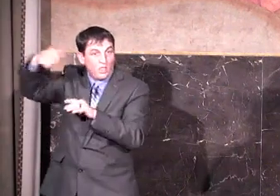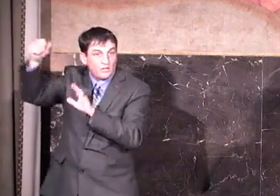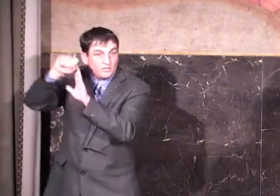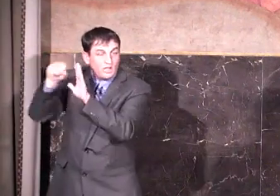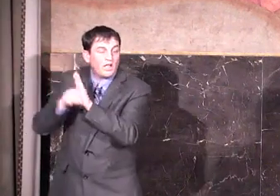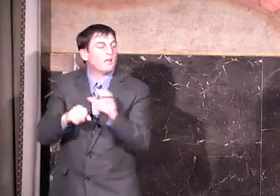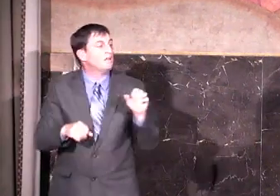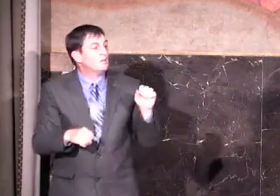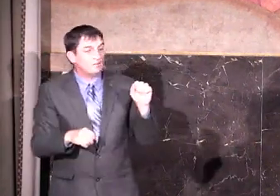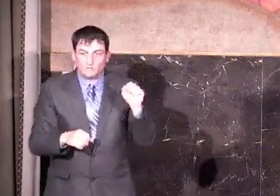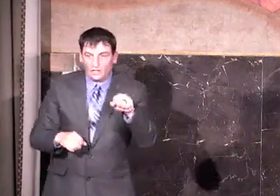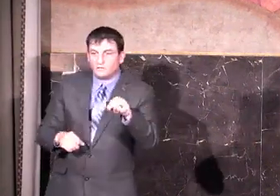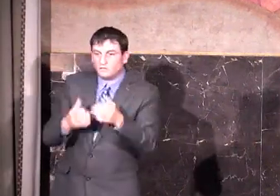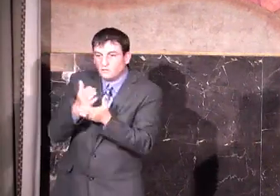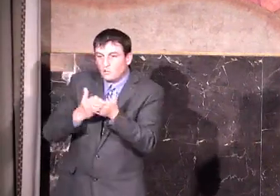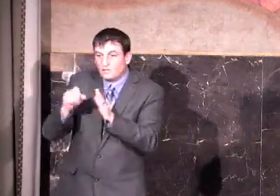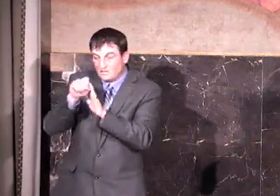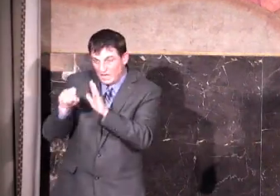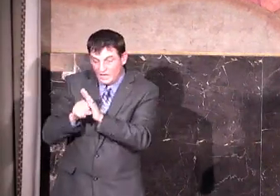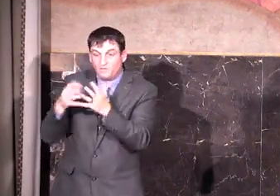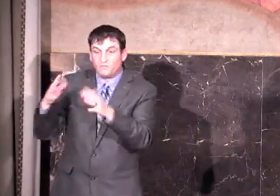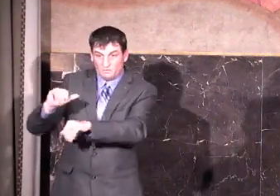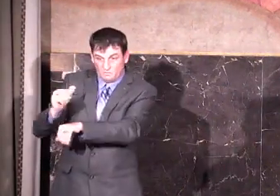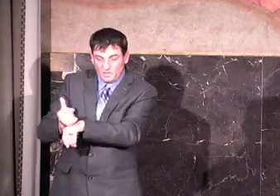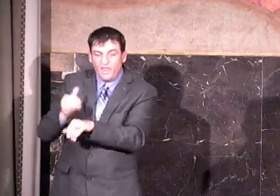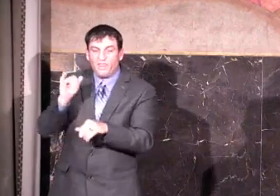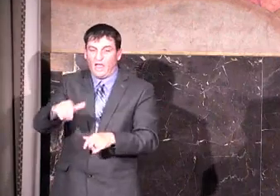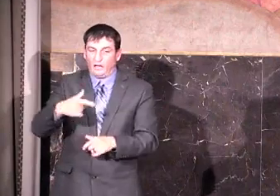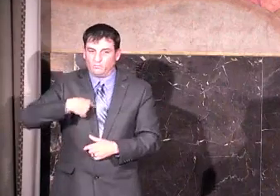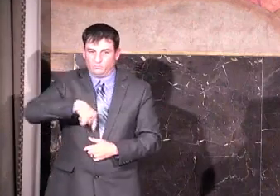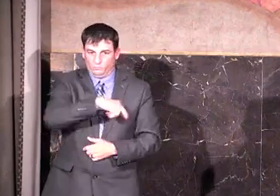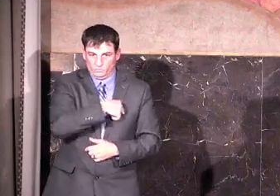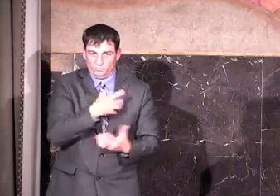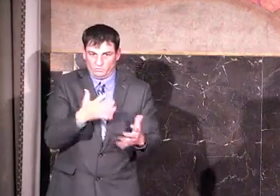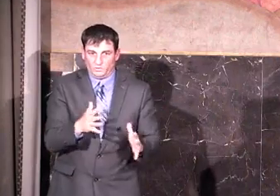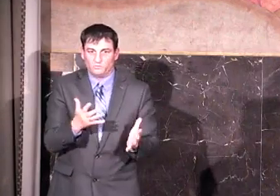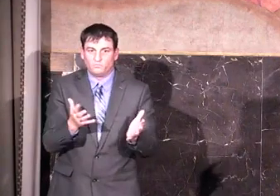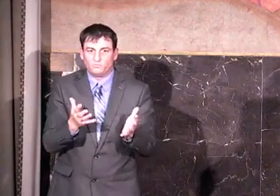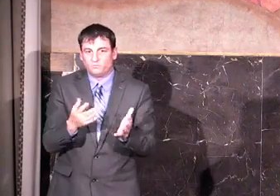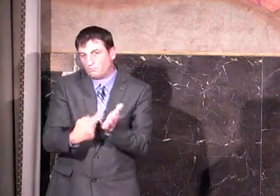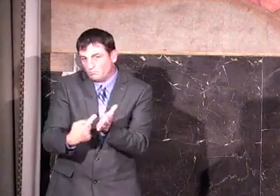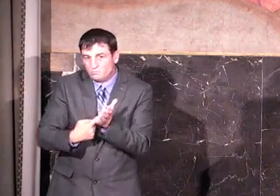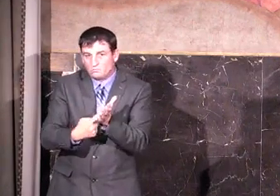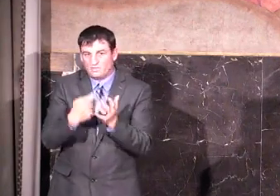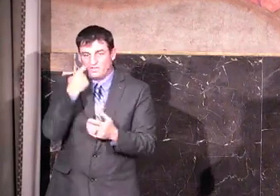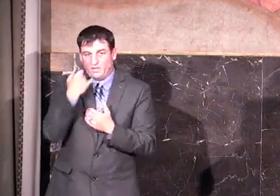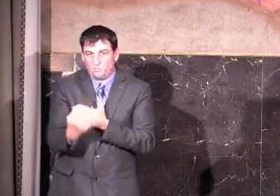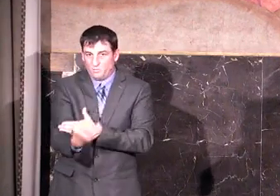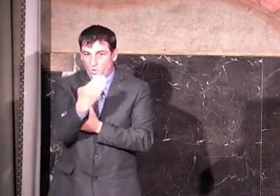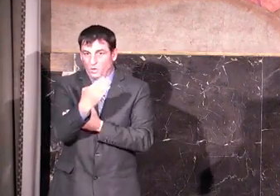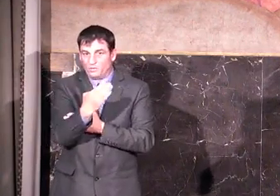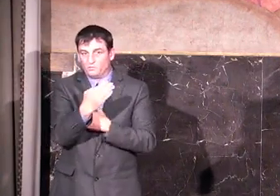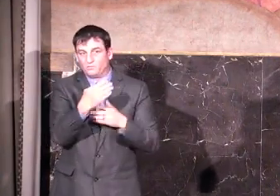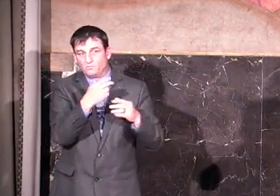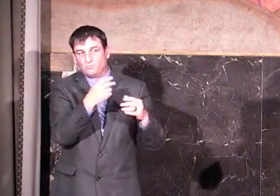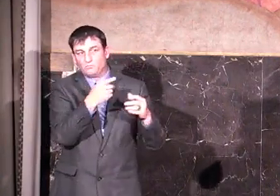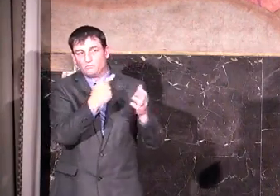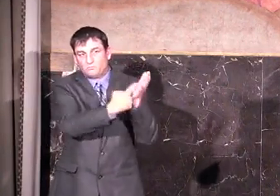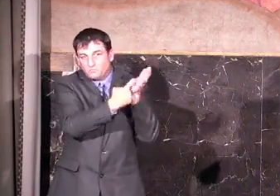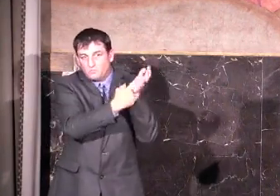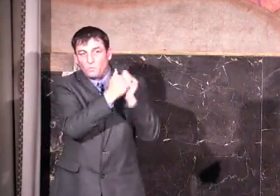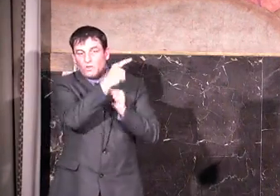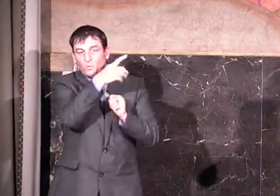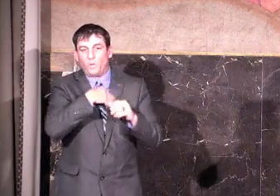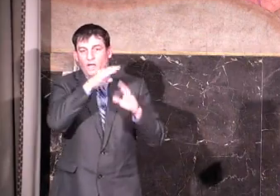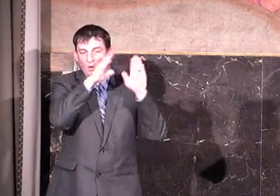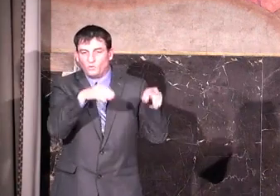states have, and that was part of our conversation this morning with the White House. And I know that I